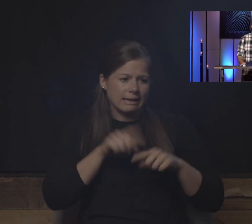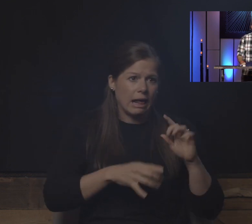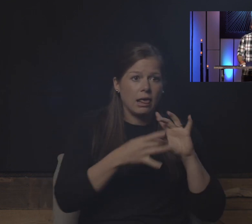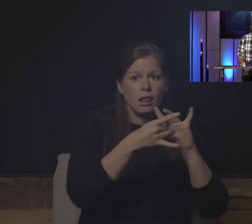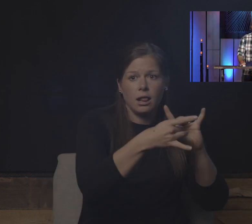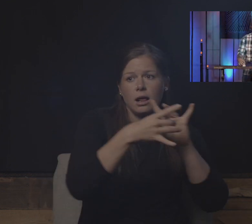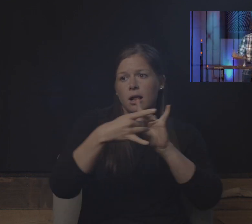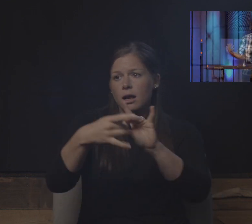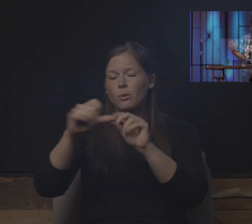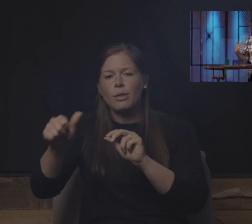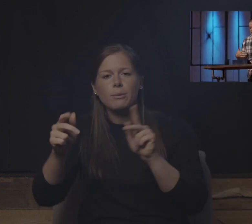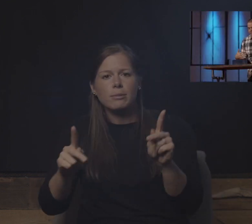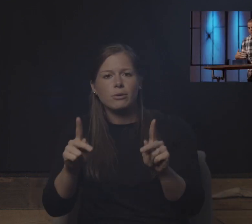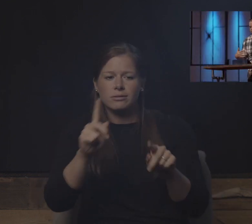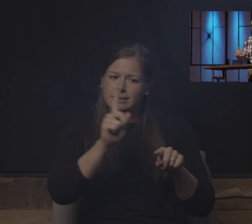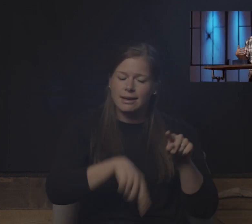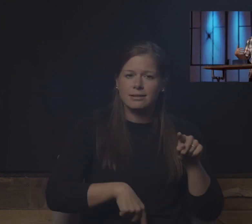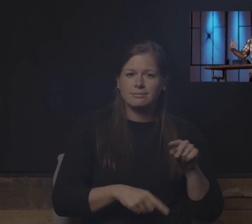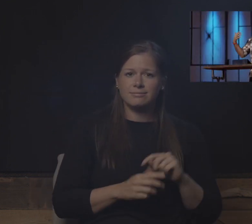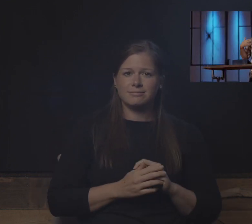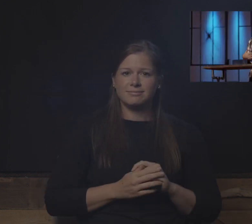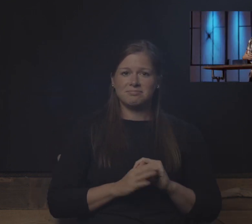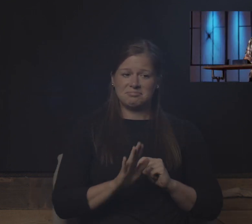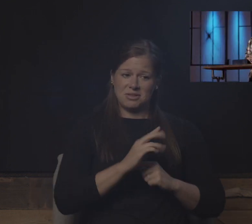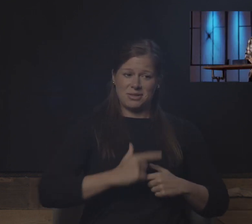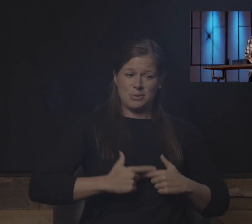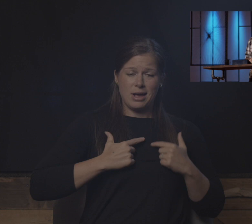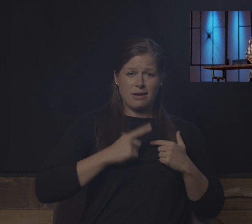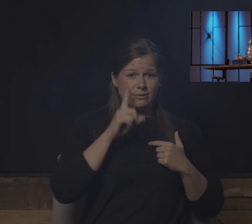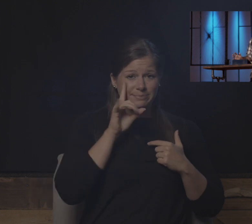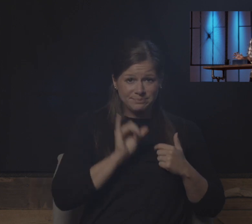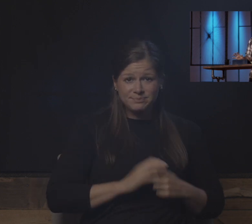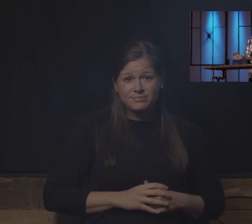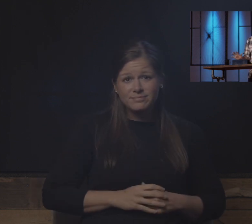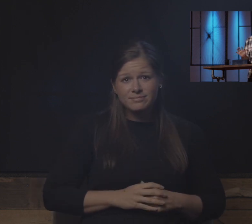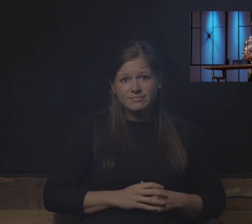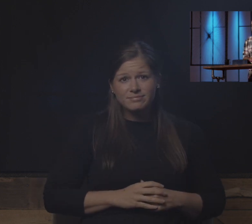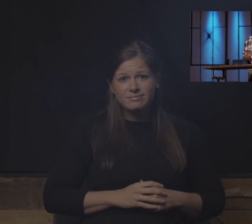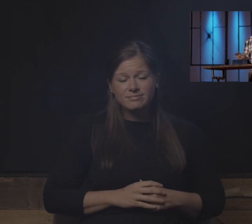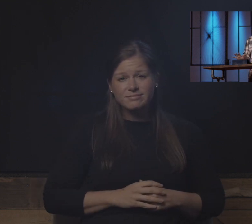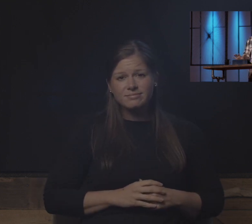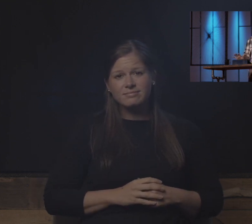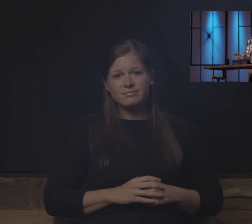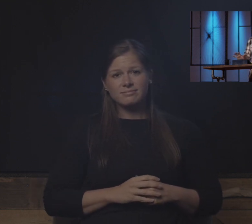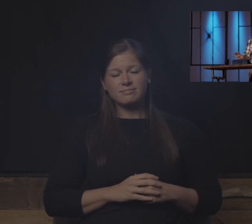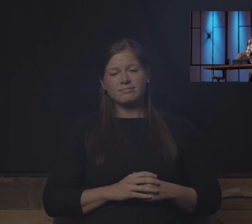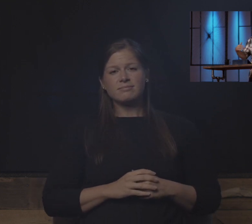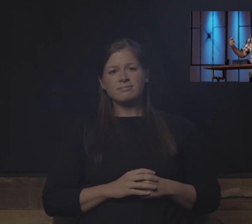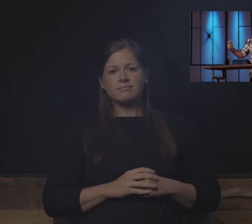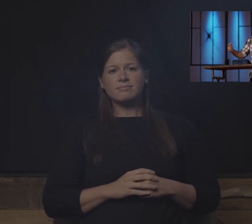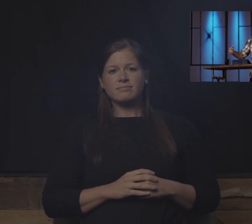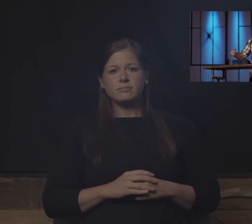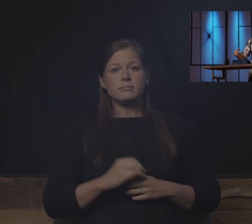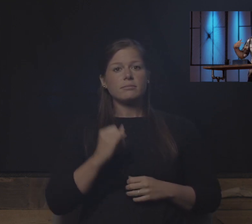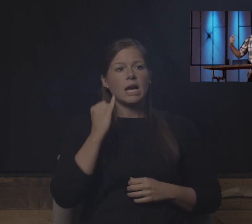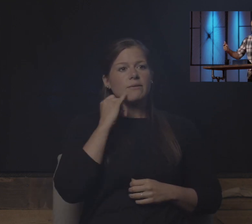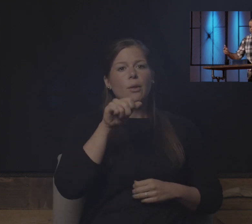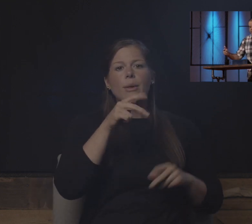other people. This is how they live. They are number one in their own hearts. And if they aren't treated as such,